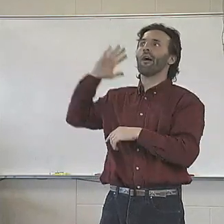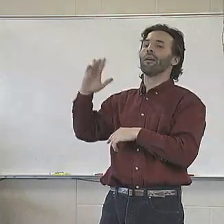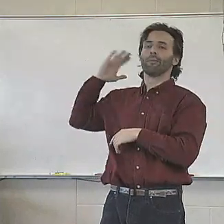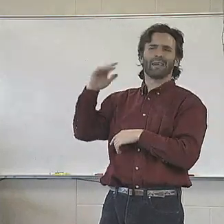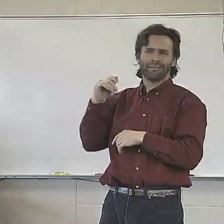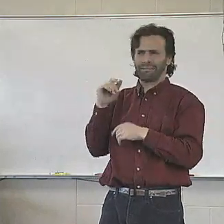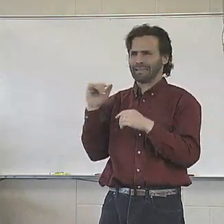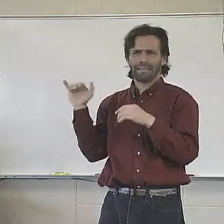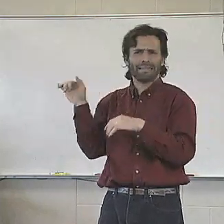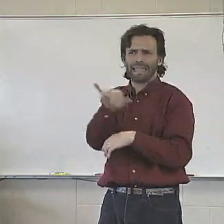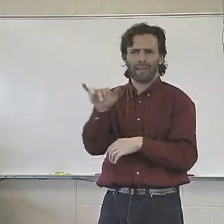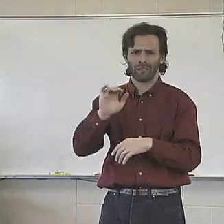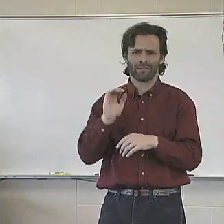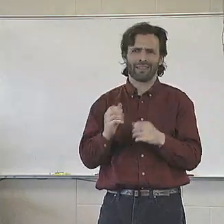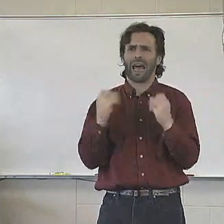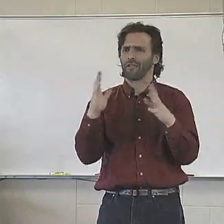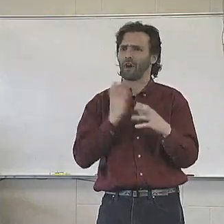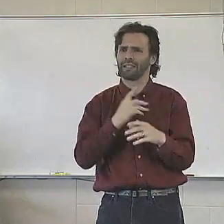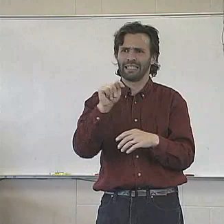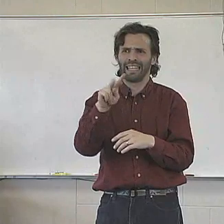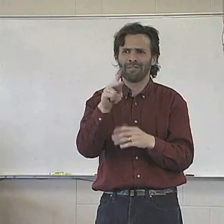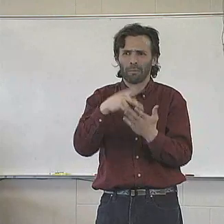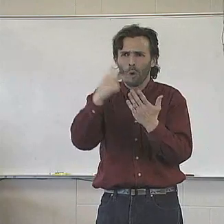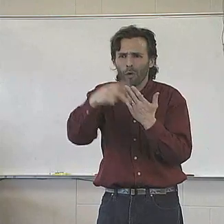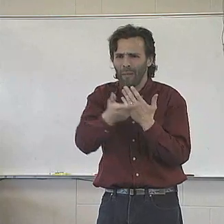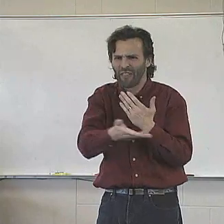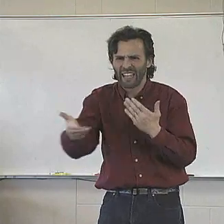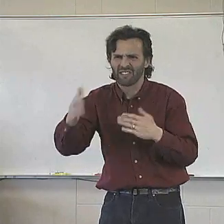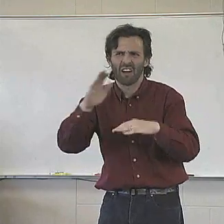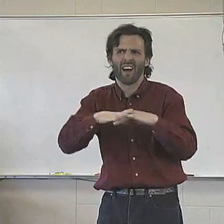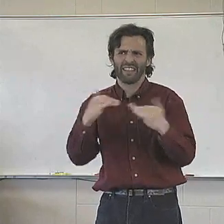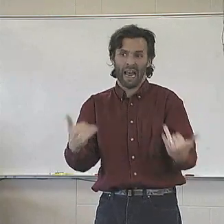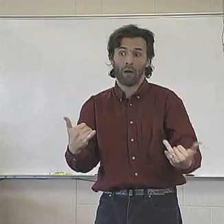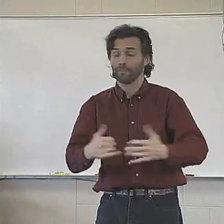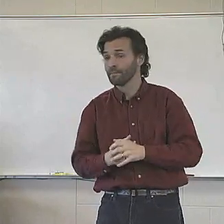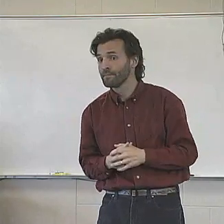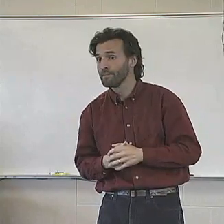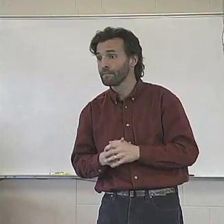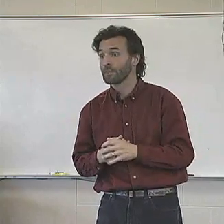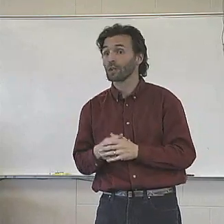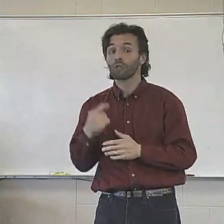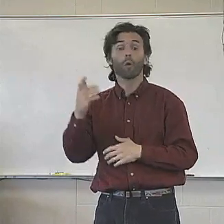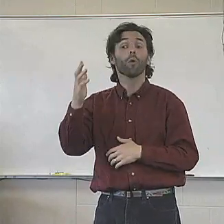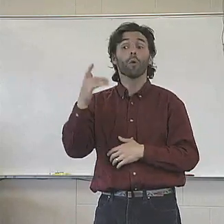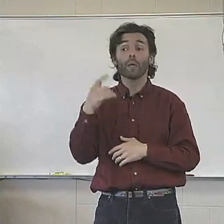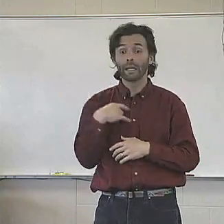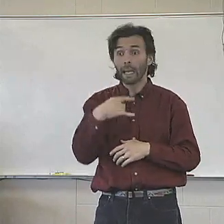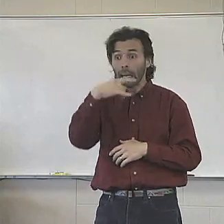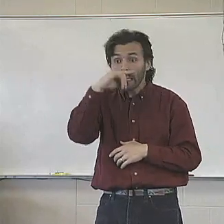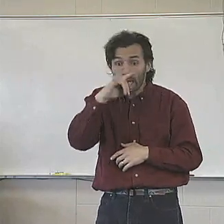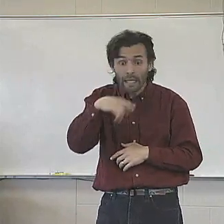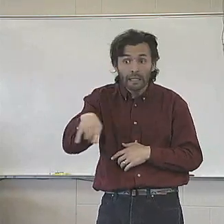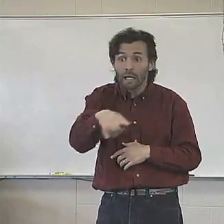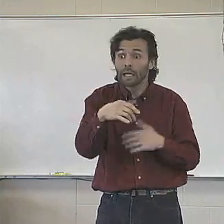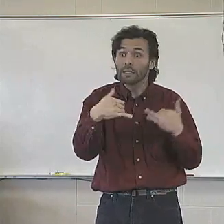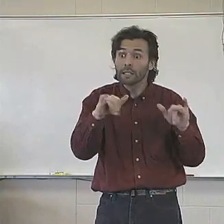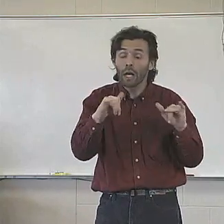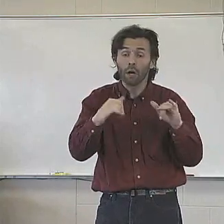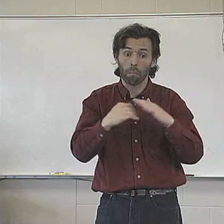different. So the tales that were told when the little kids were still born or still awake,